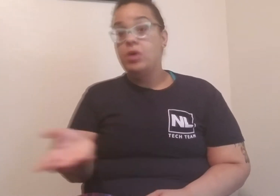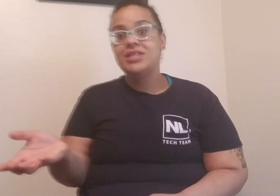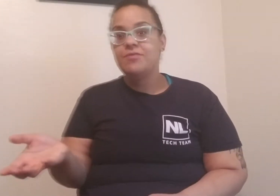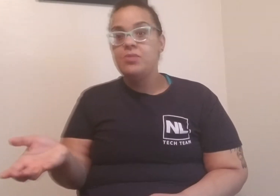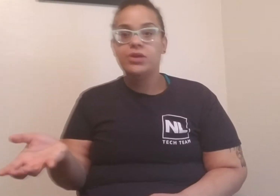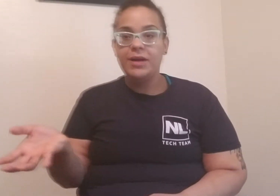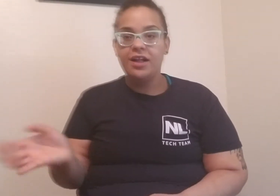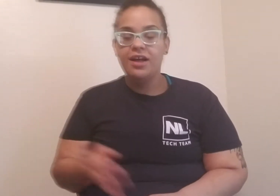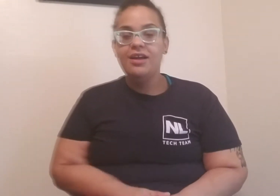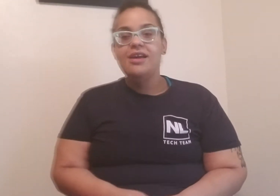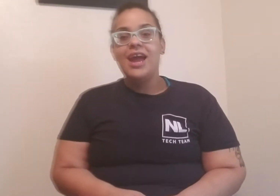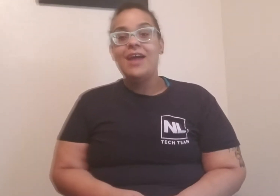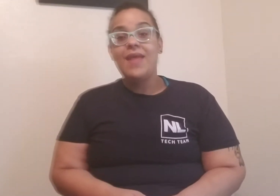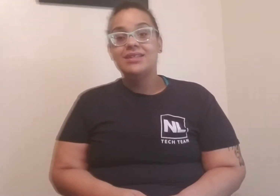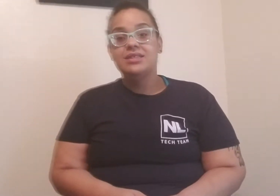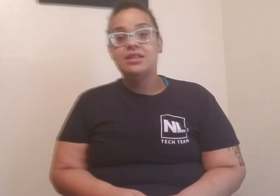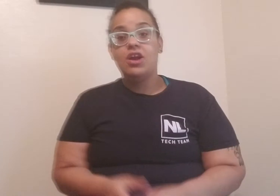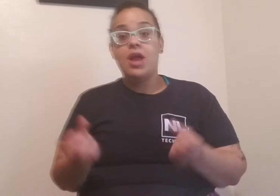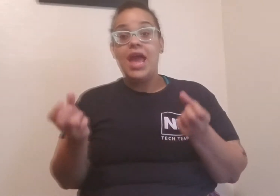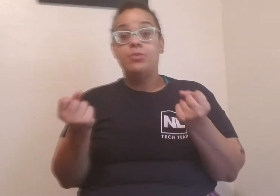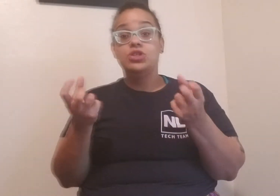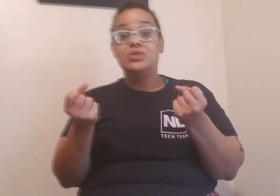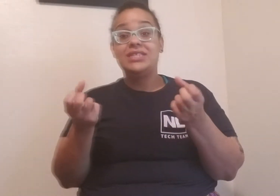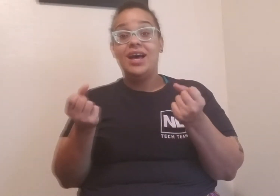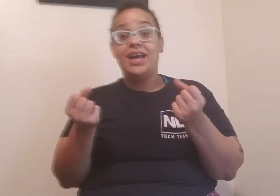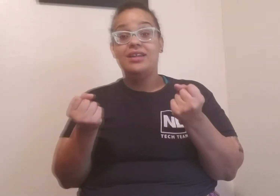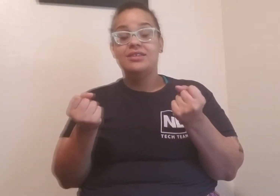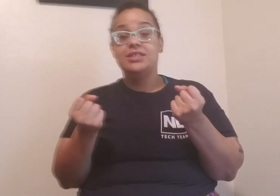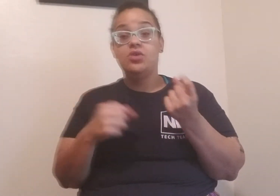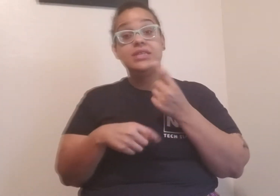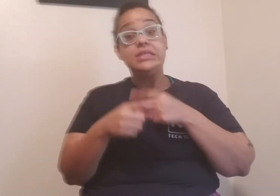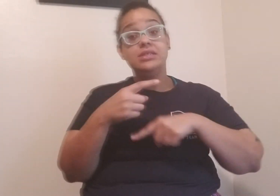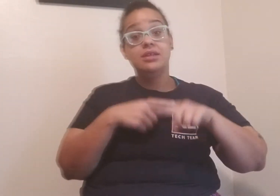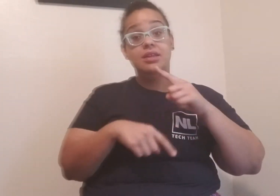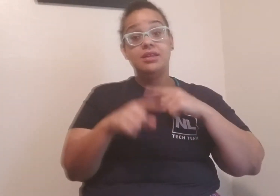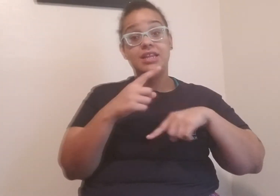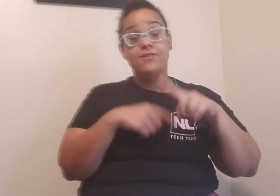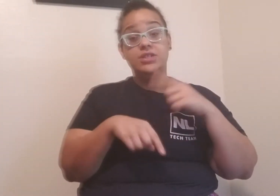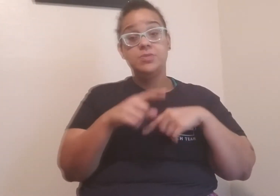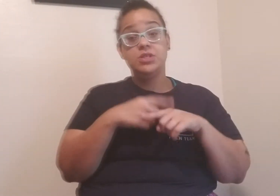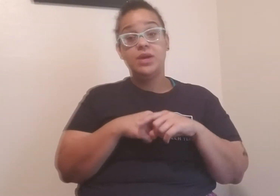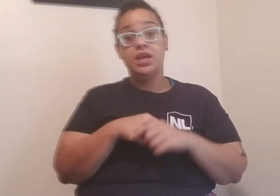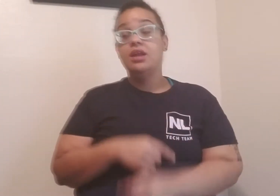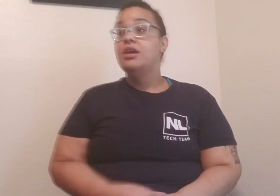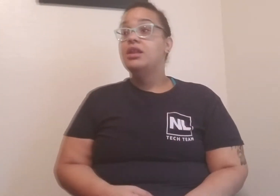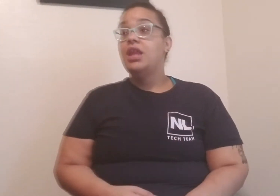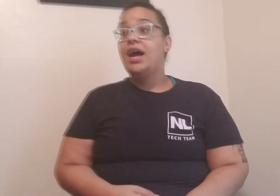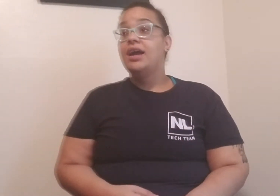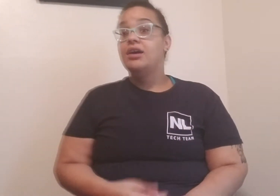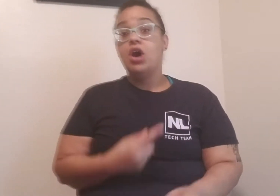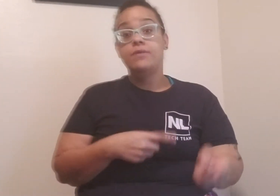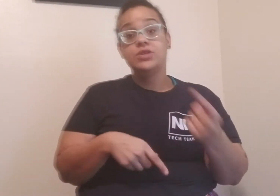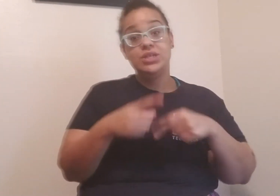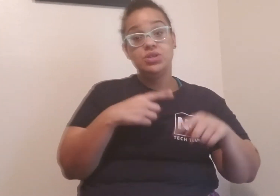deaf people in America, and they're able to sign. So this is the difference between like conversational